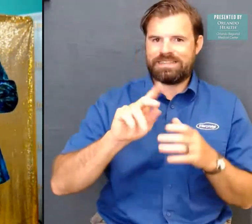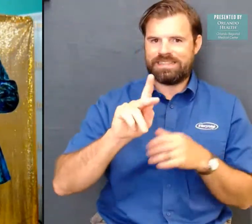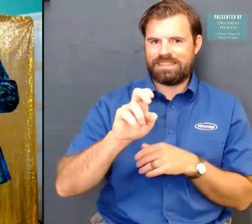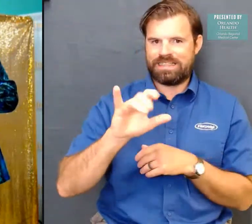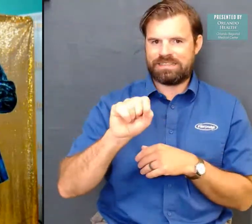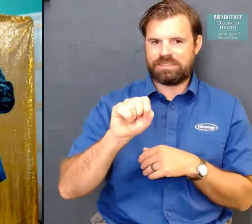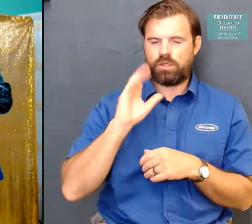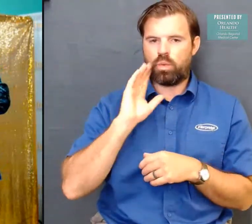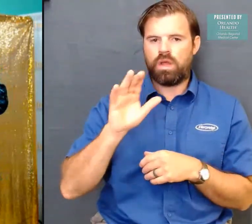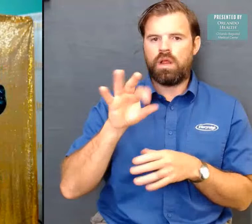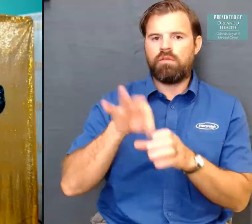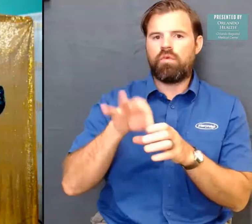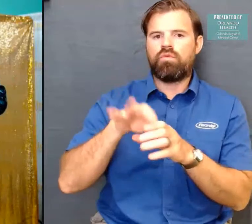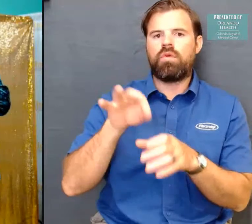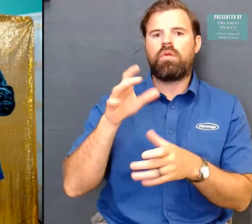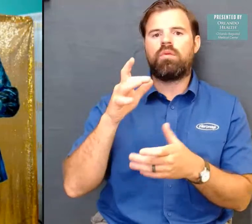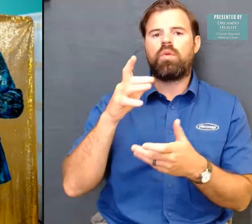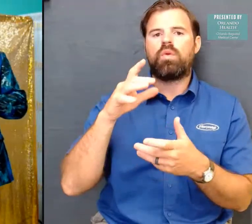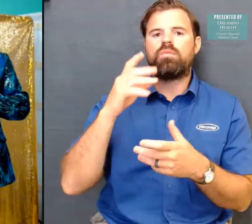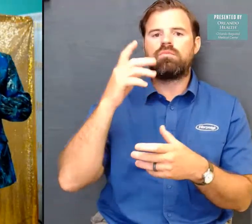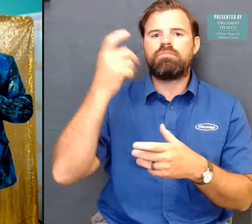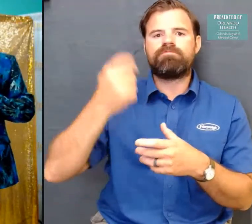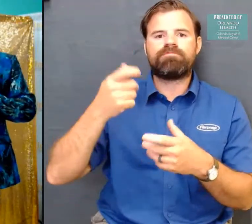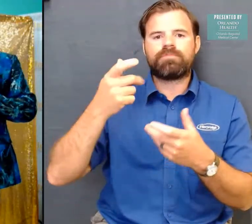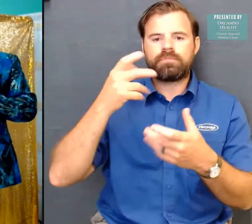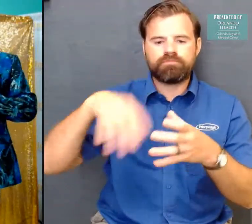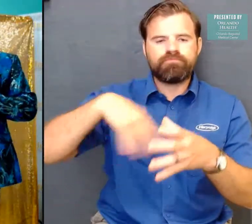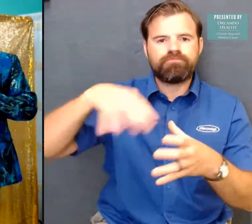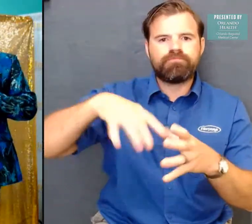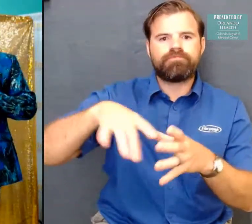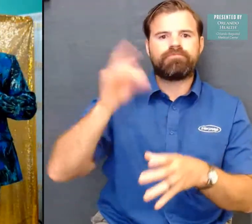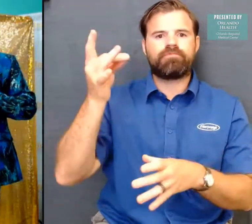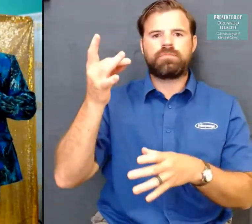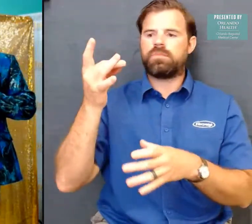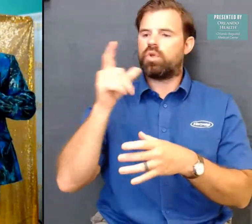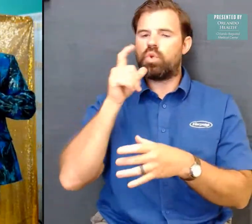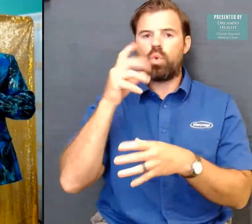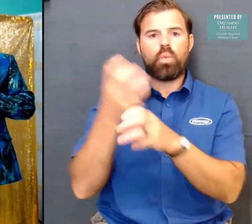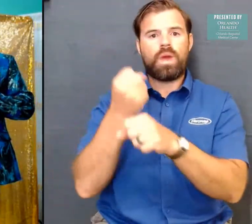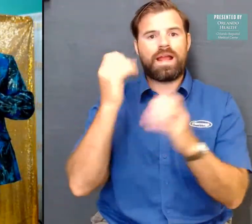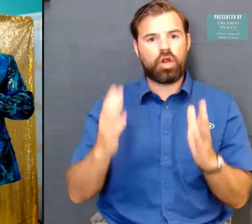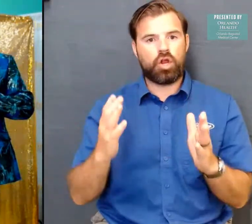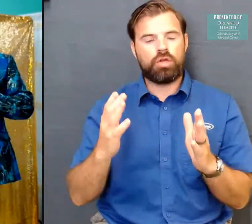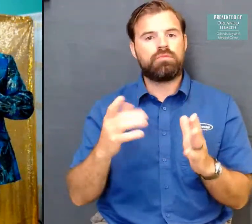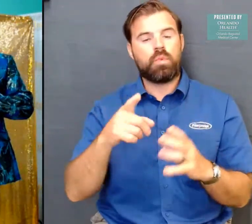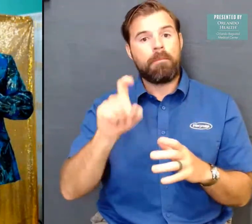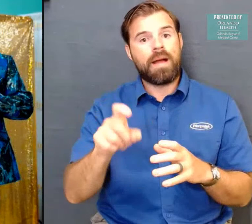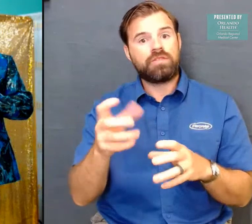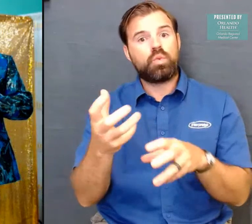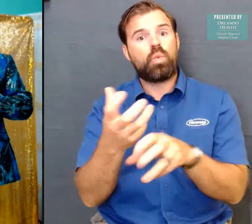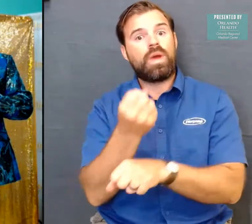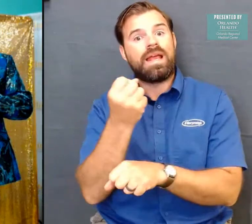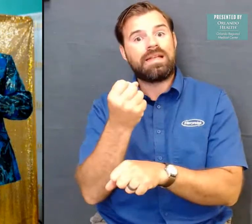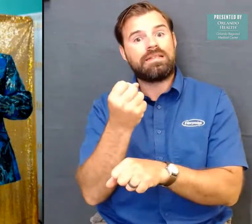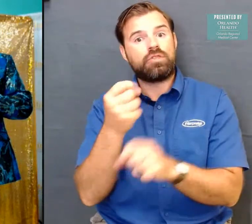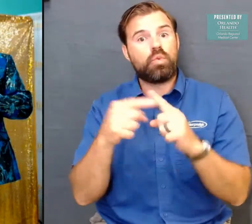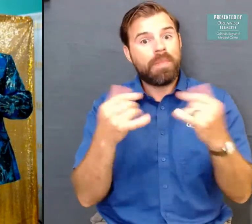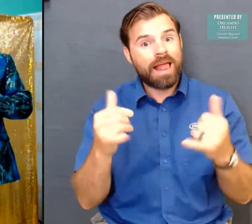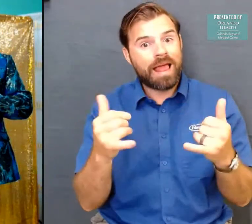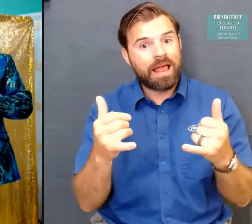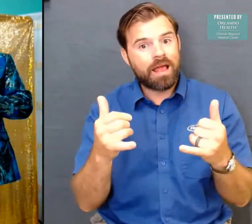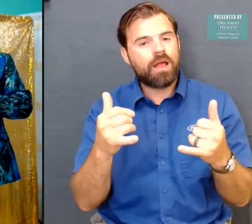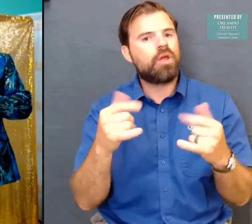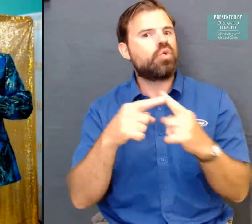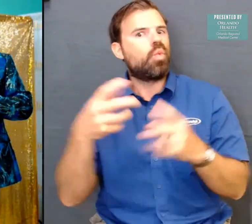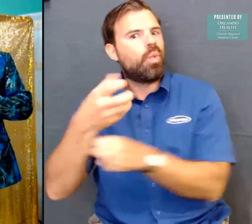at the end of our program. Your key could unlock the treasure chest out. You have to win to play.